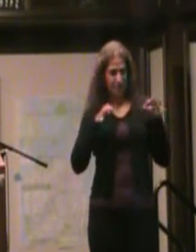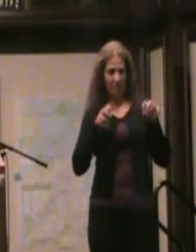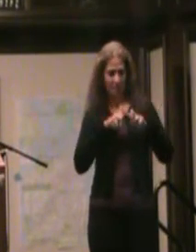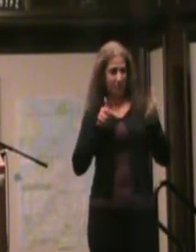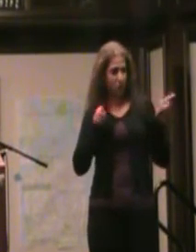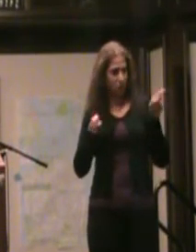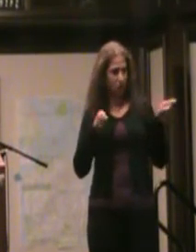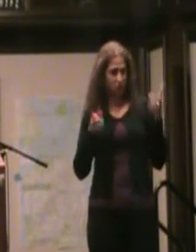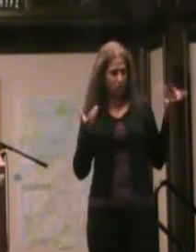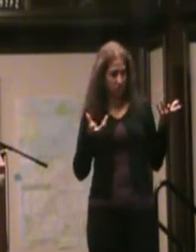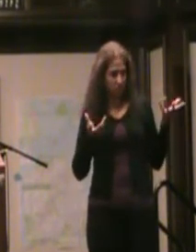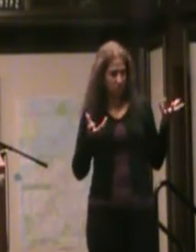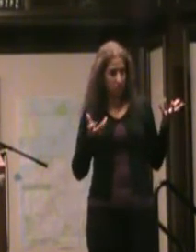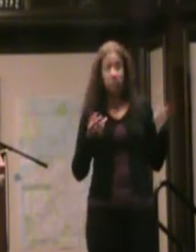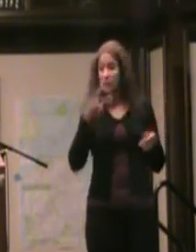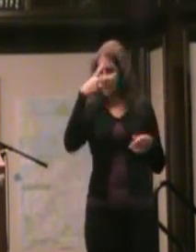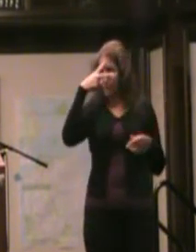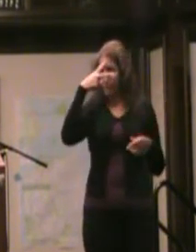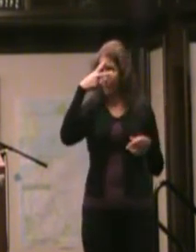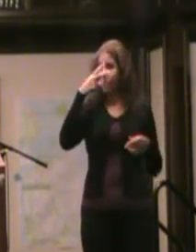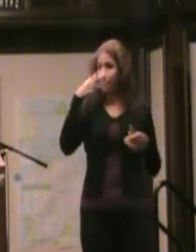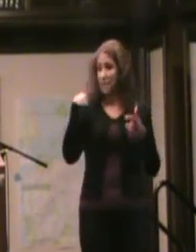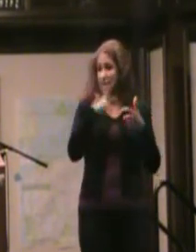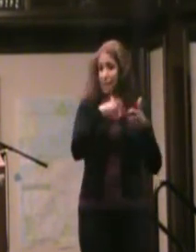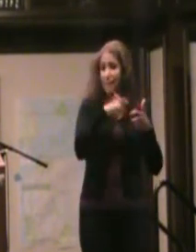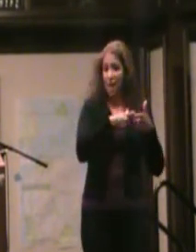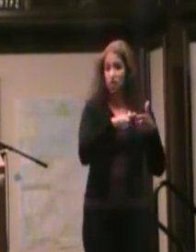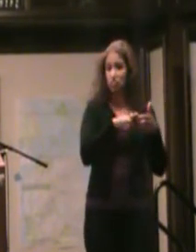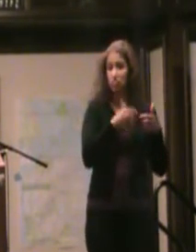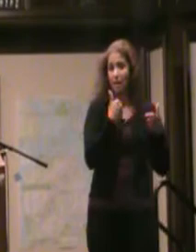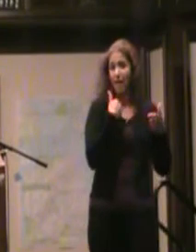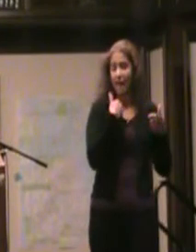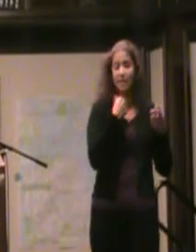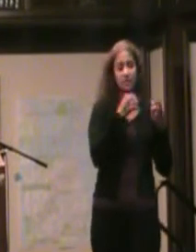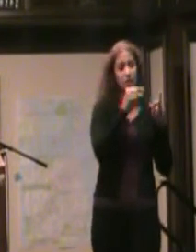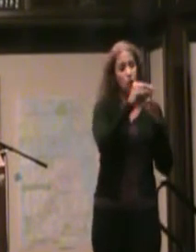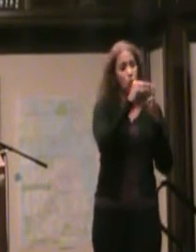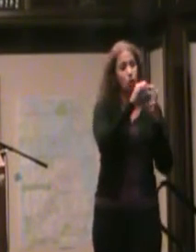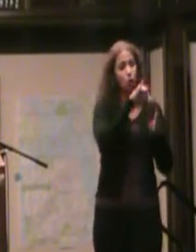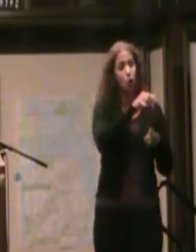Well, in Spanish, there is the word juez magistrado.